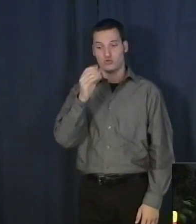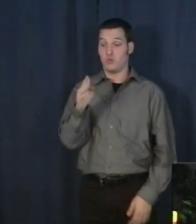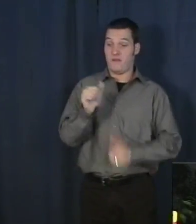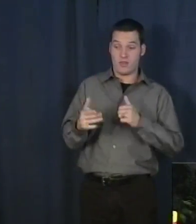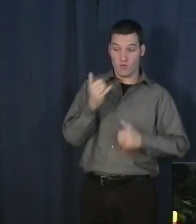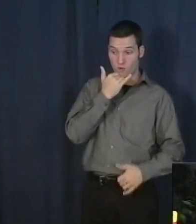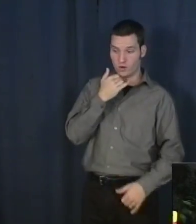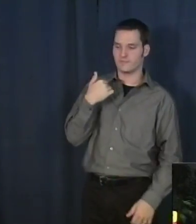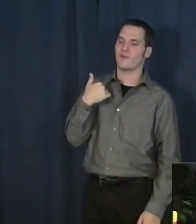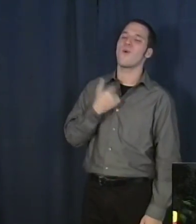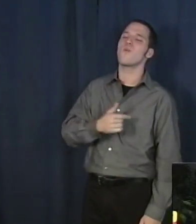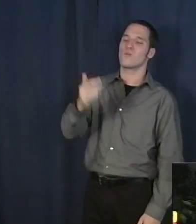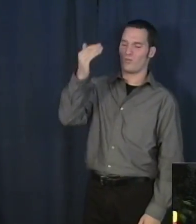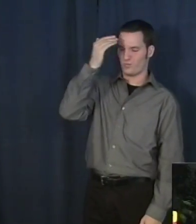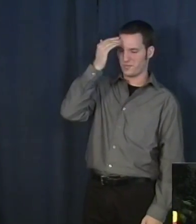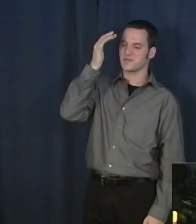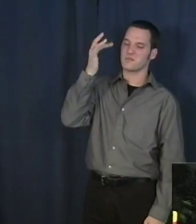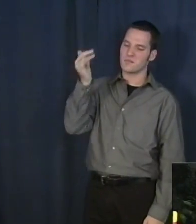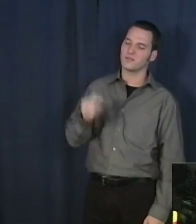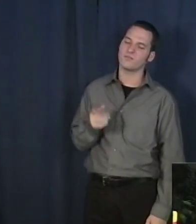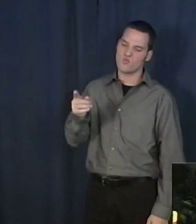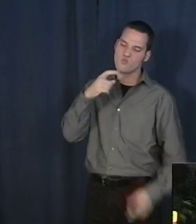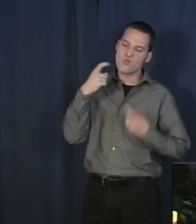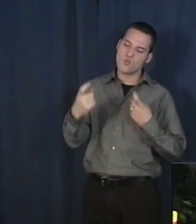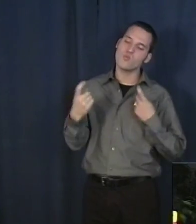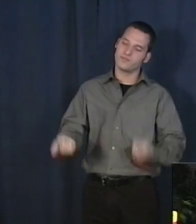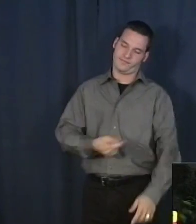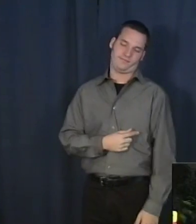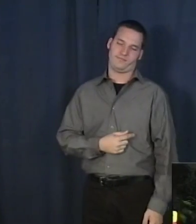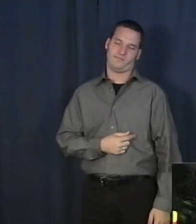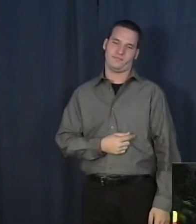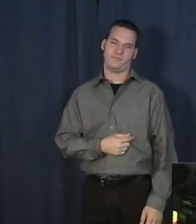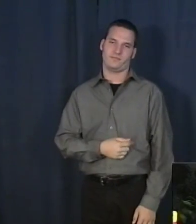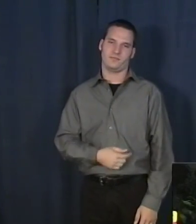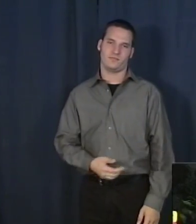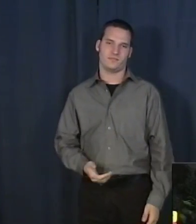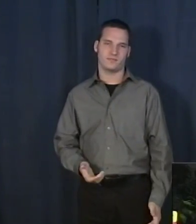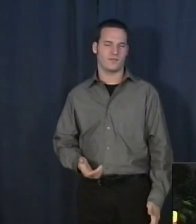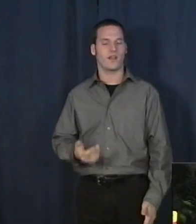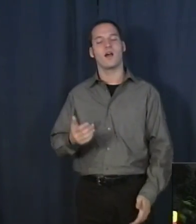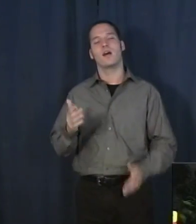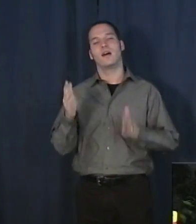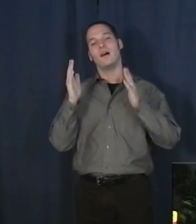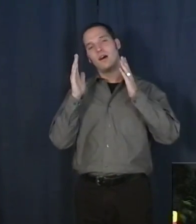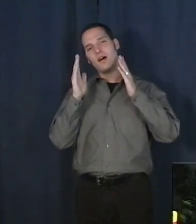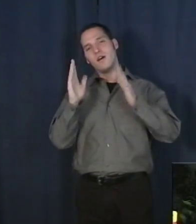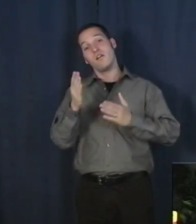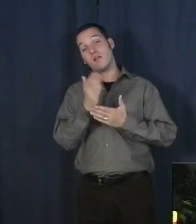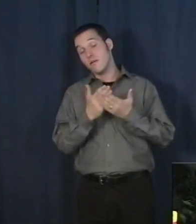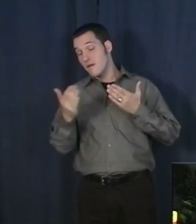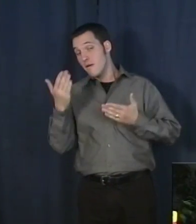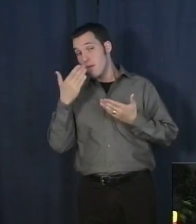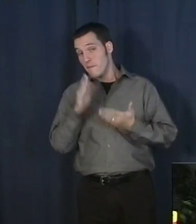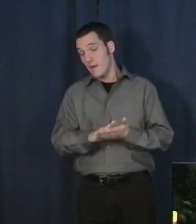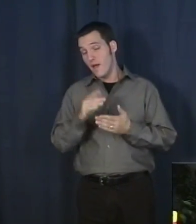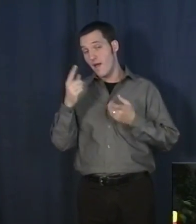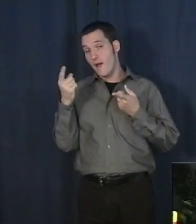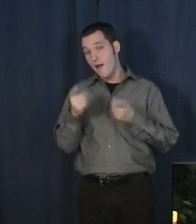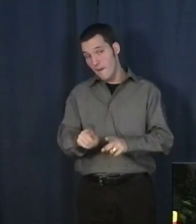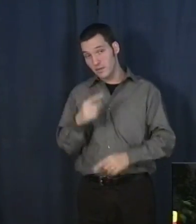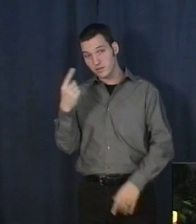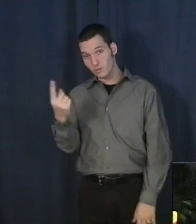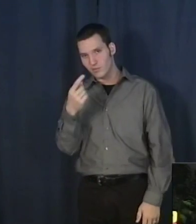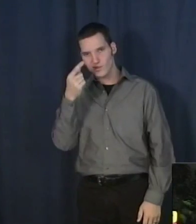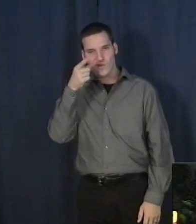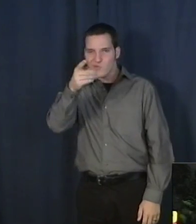Job, everything's going wrong, huh? Oh, we know why. You sinned. Now listen, folks, if something bad happens to